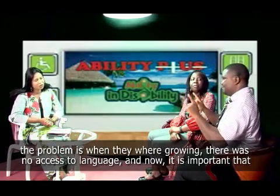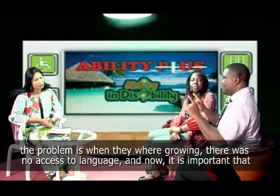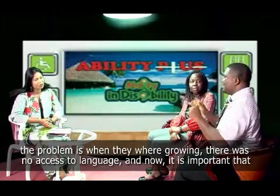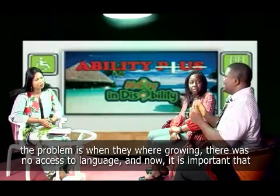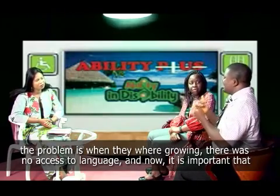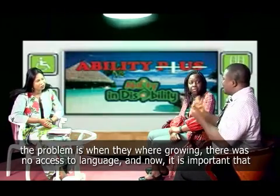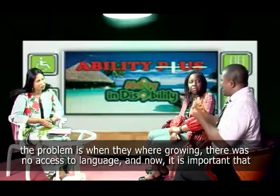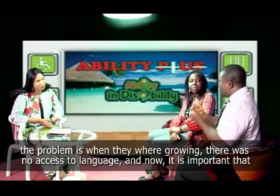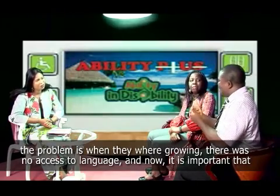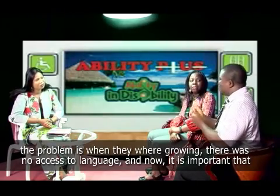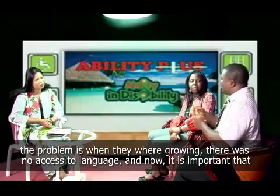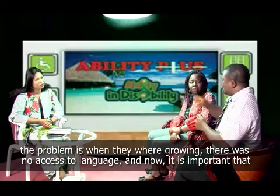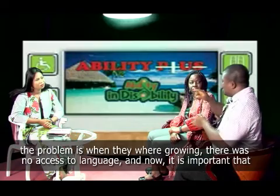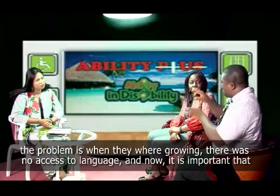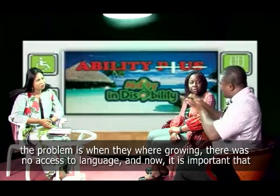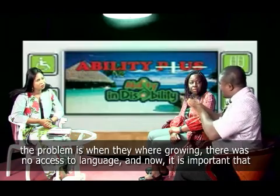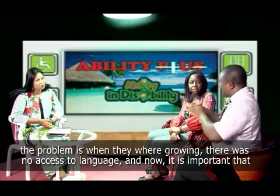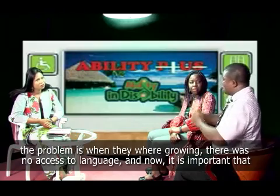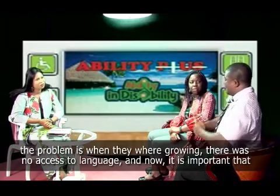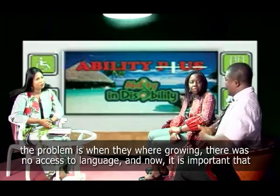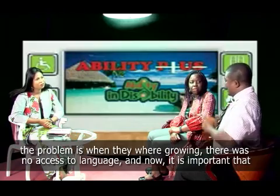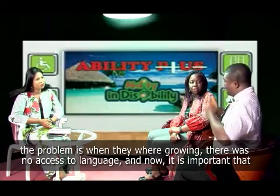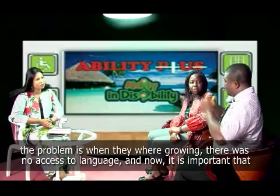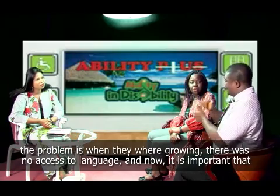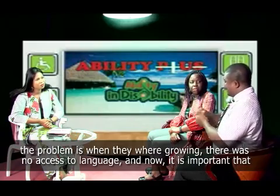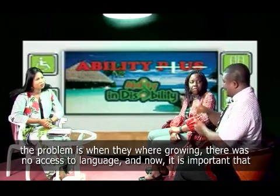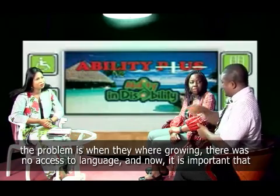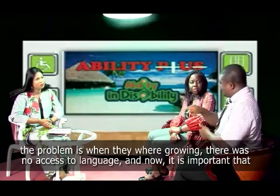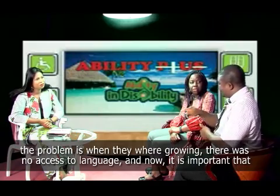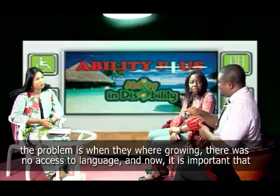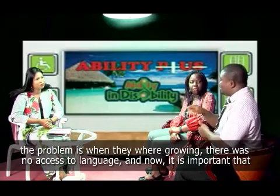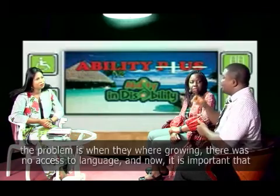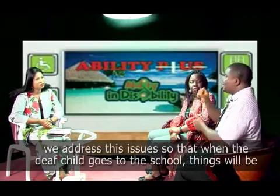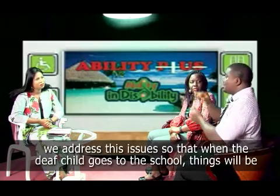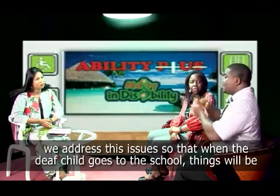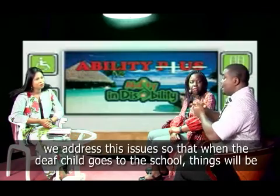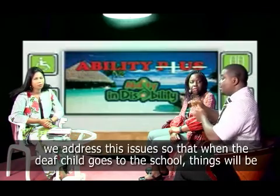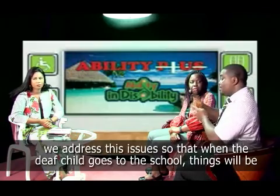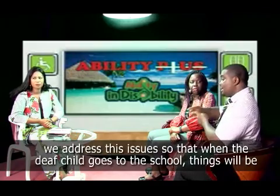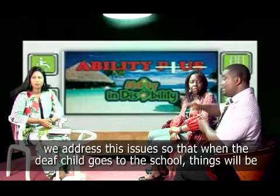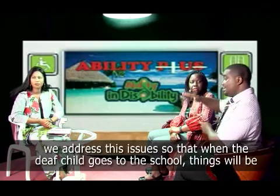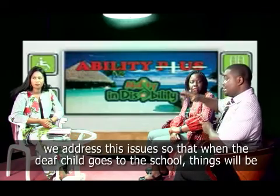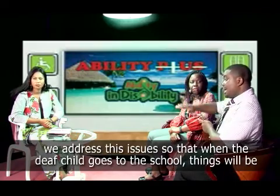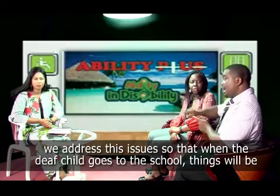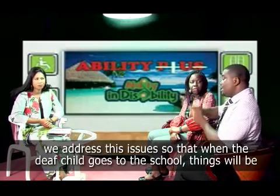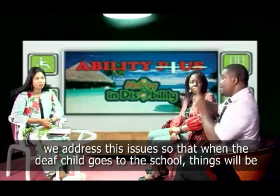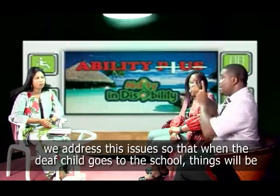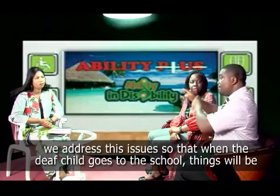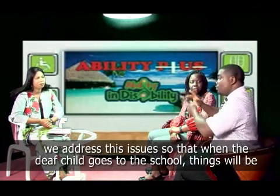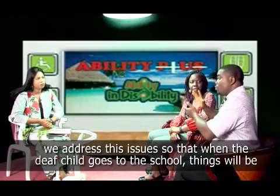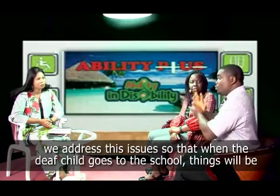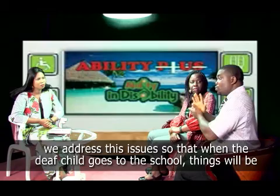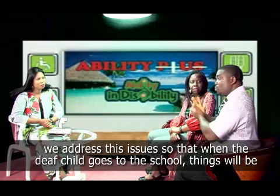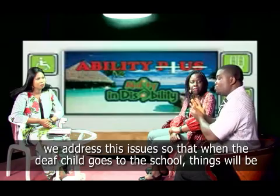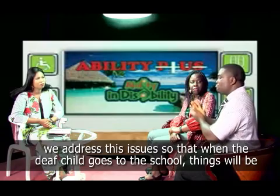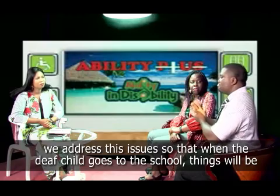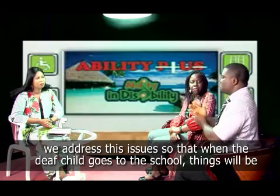language. And now, it is important that we address this issue so that when the deaf child goes